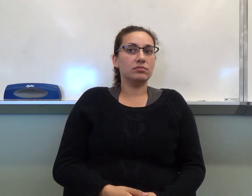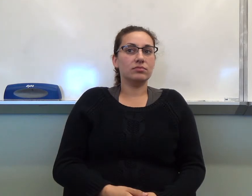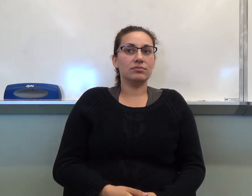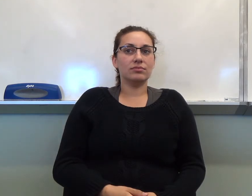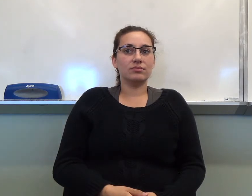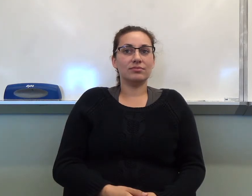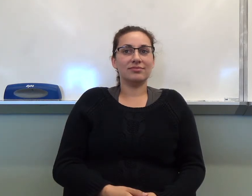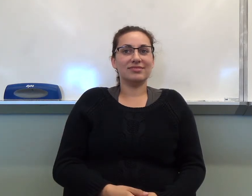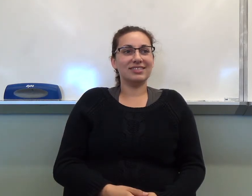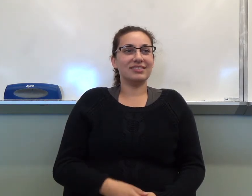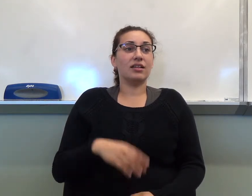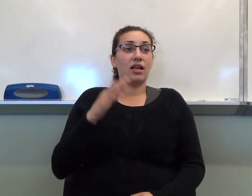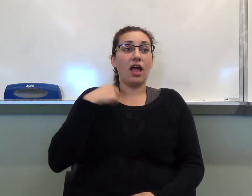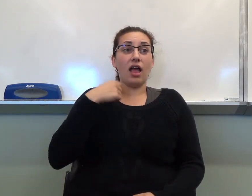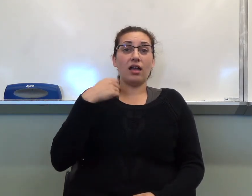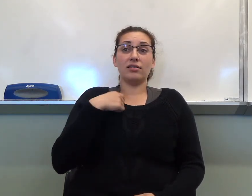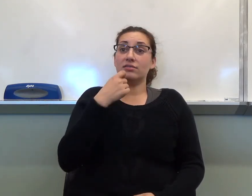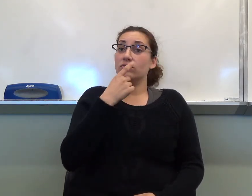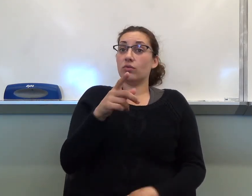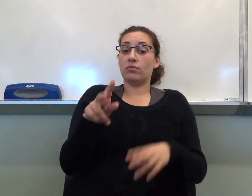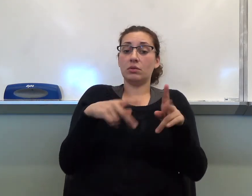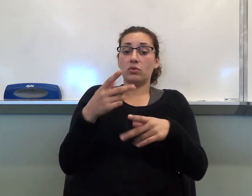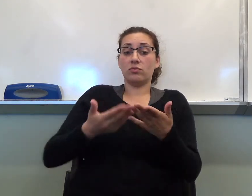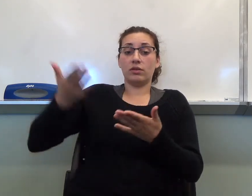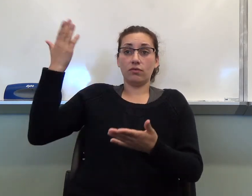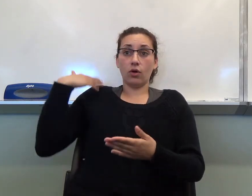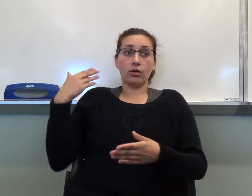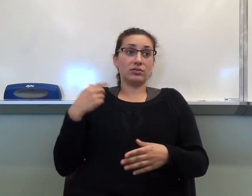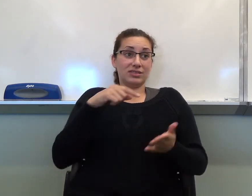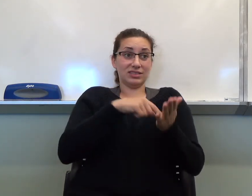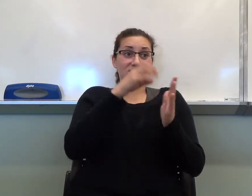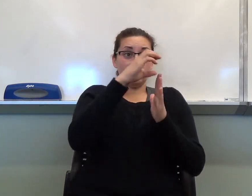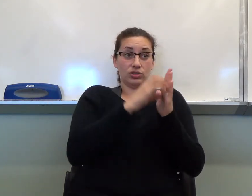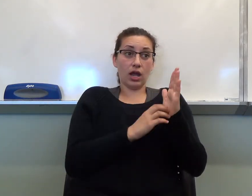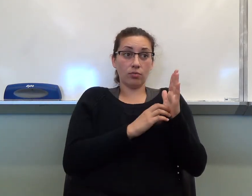I used to tell people, look, there's only one purpose for this chapter, and that is insomnia.